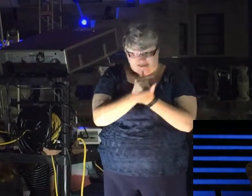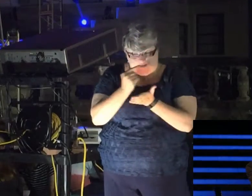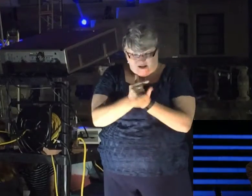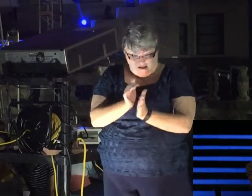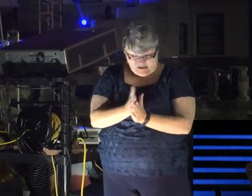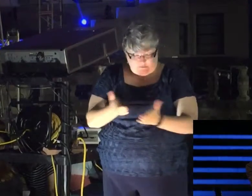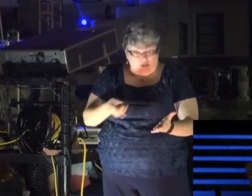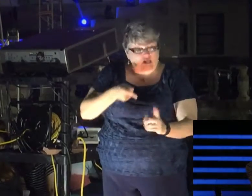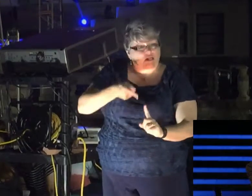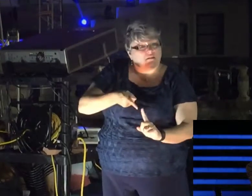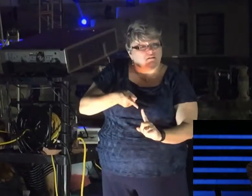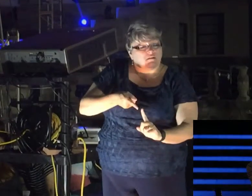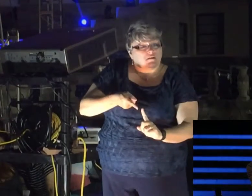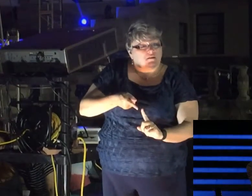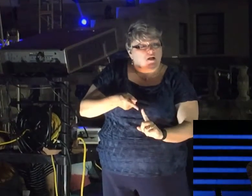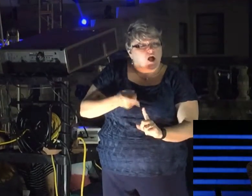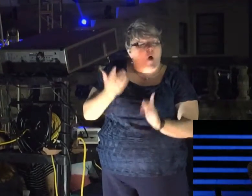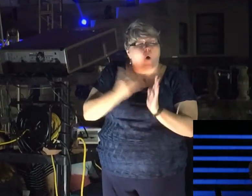truth is, in the gospel,